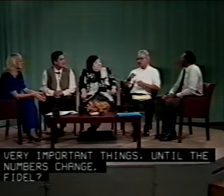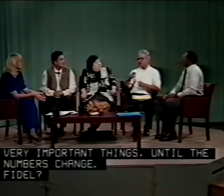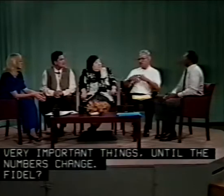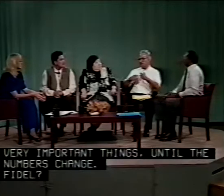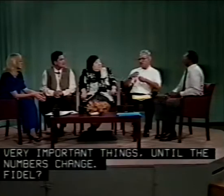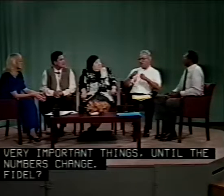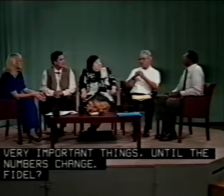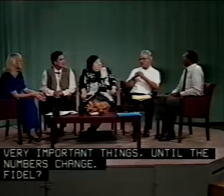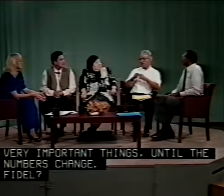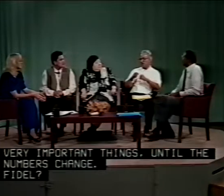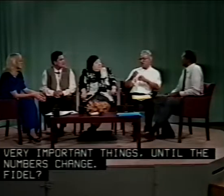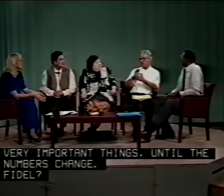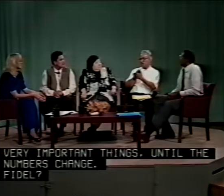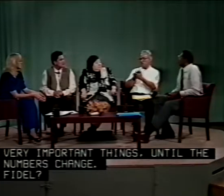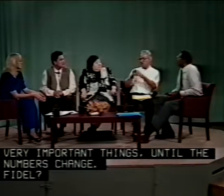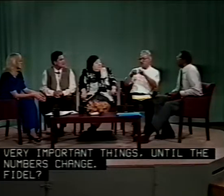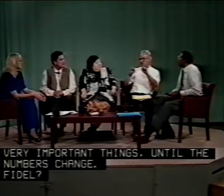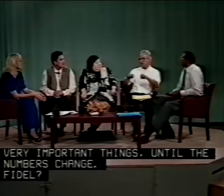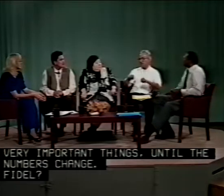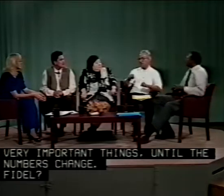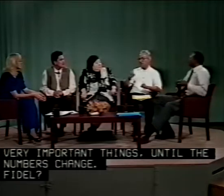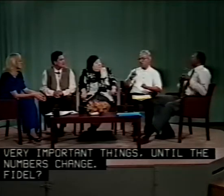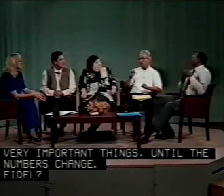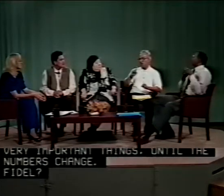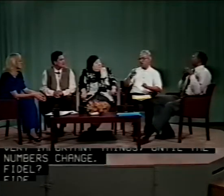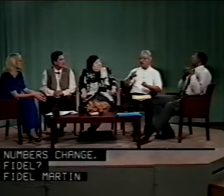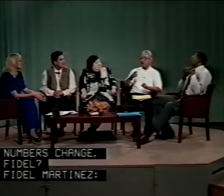Yes, I'd like to emphasize a problem with the school system